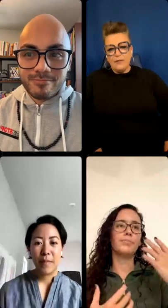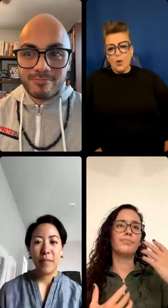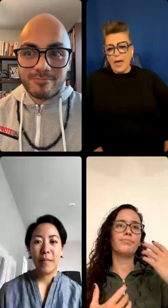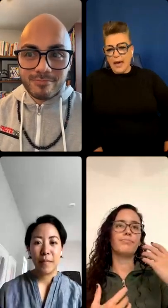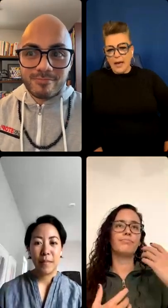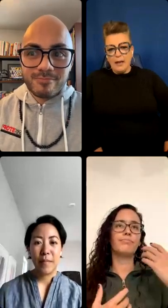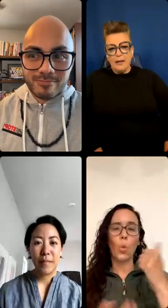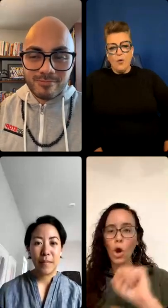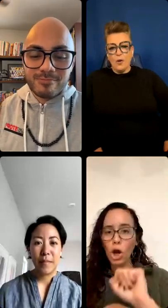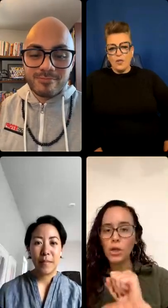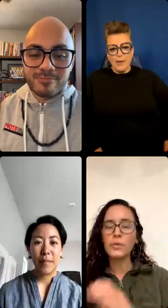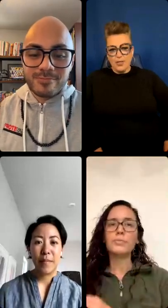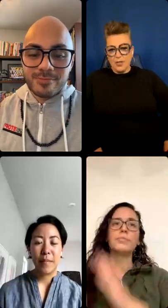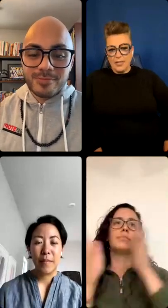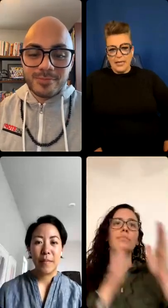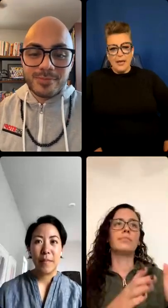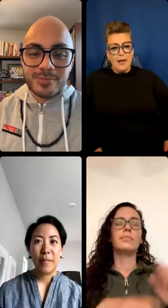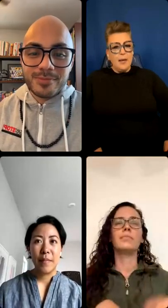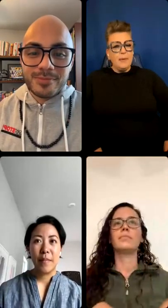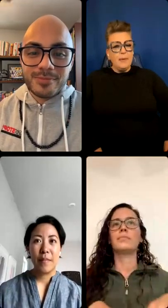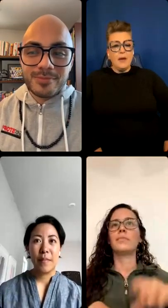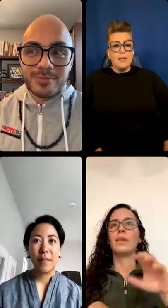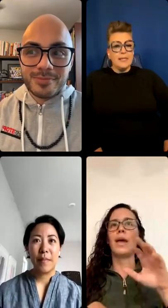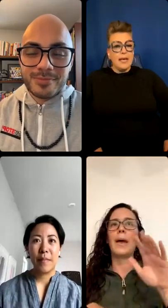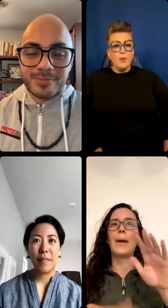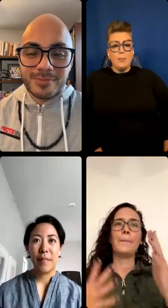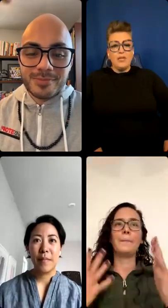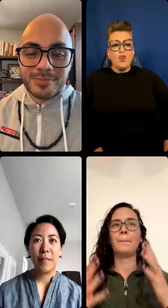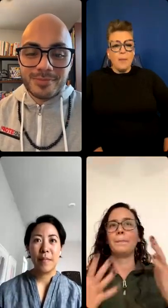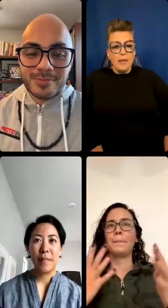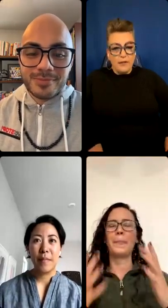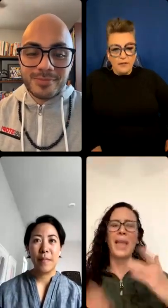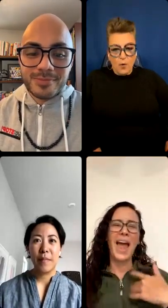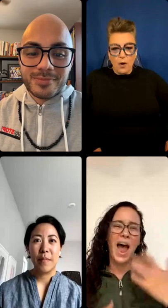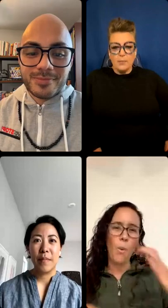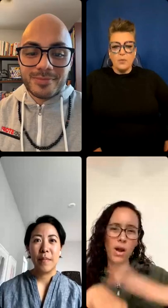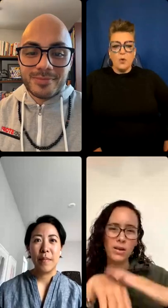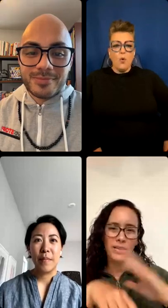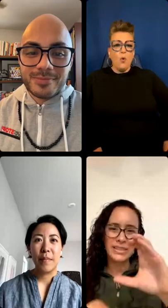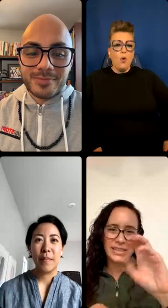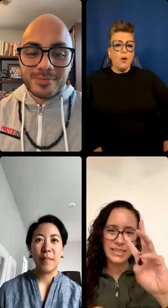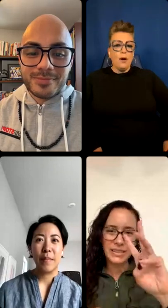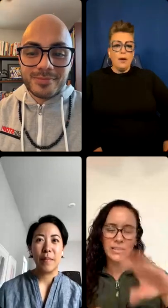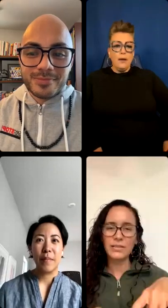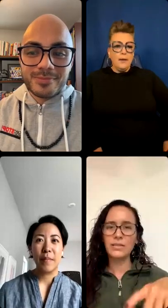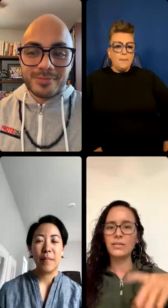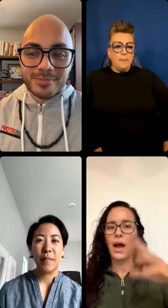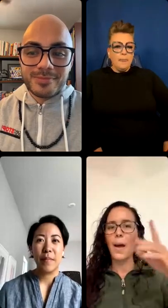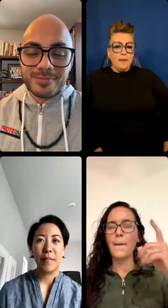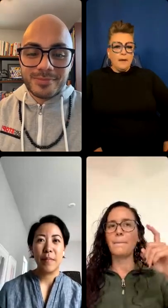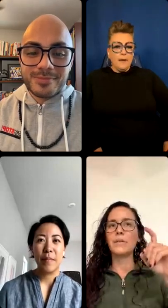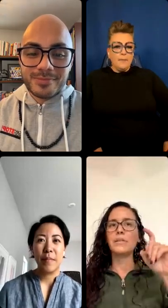understanding of locale or specialty, because they would be trauma informed, or